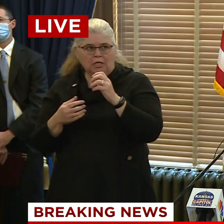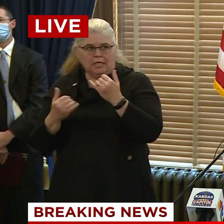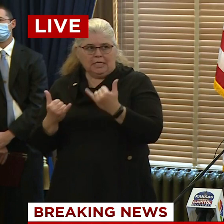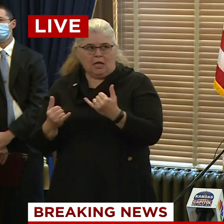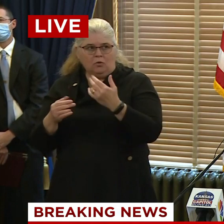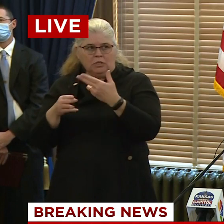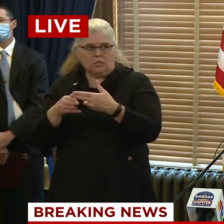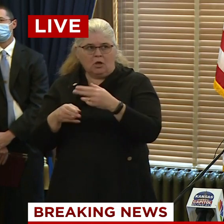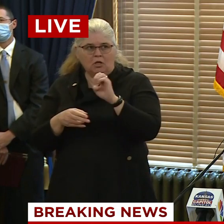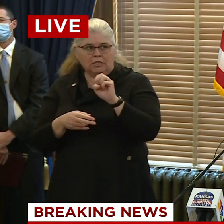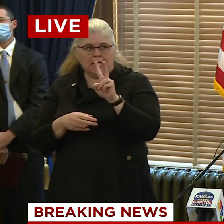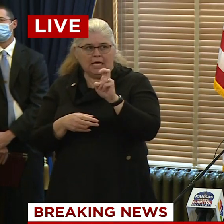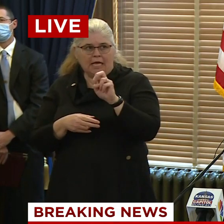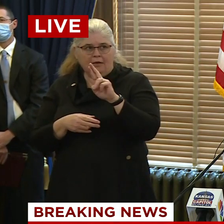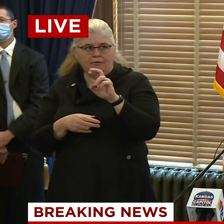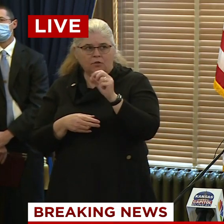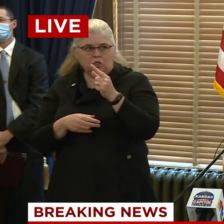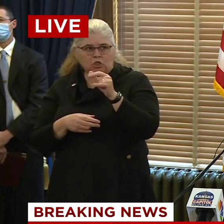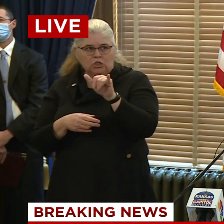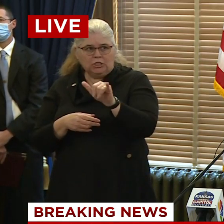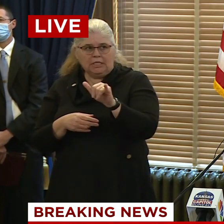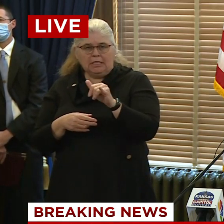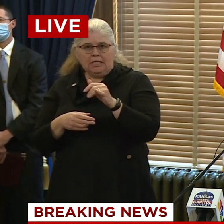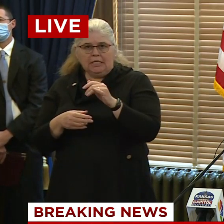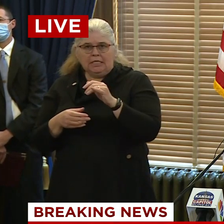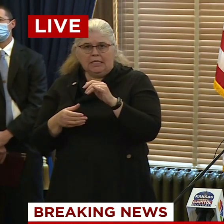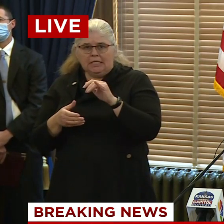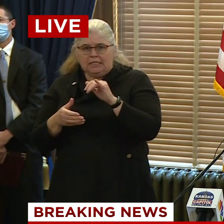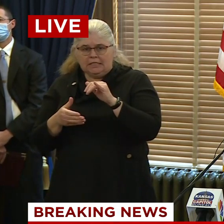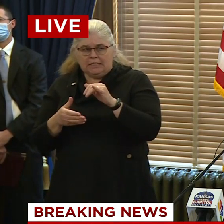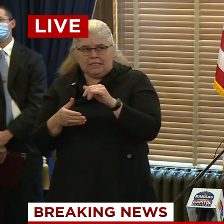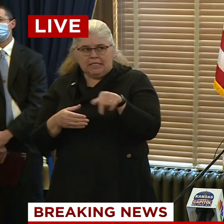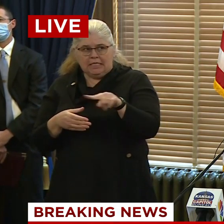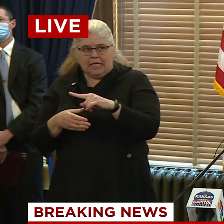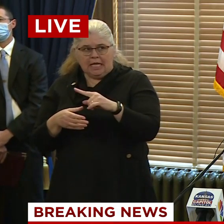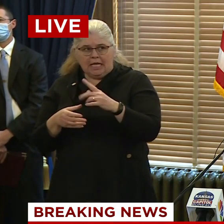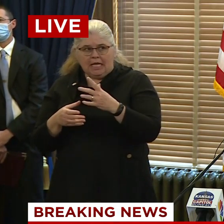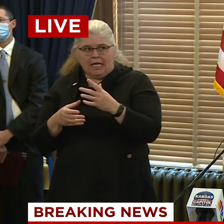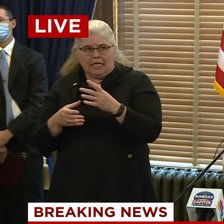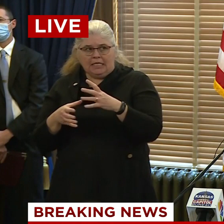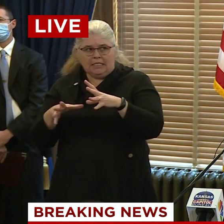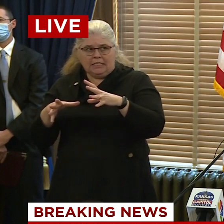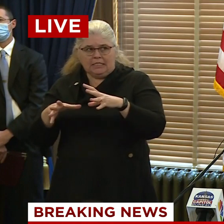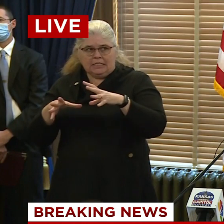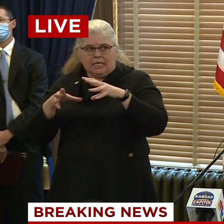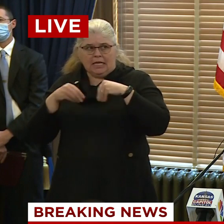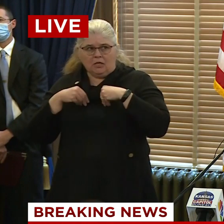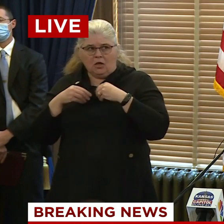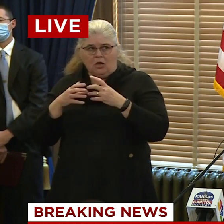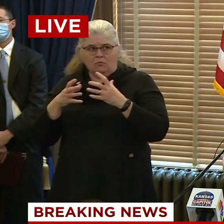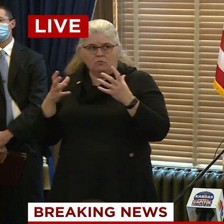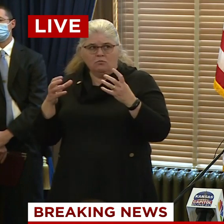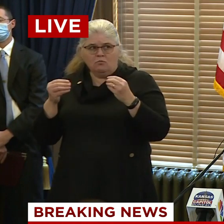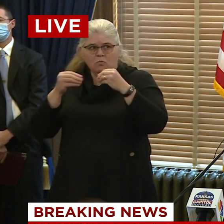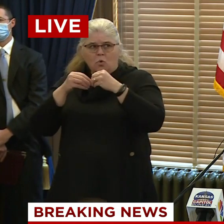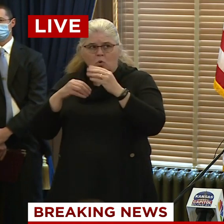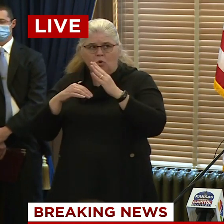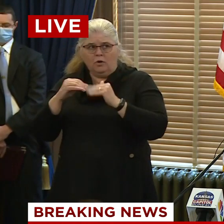could handle? I don't recall there ever being rolling blackouts for Westar.